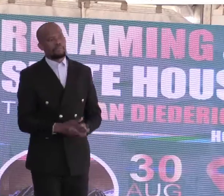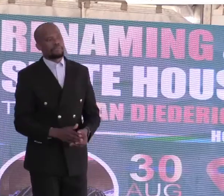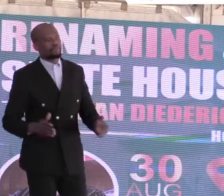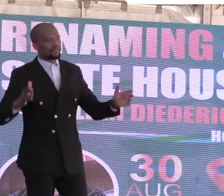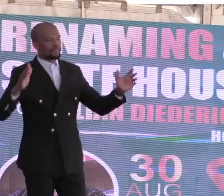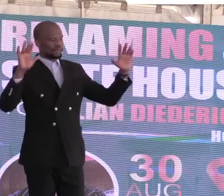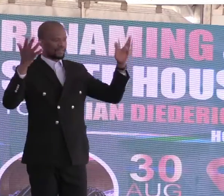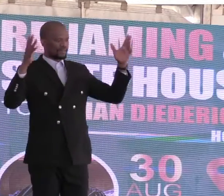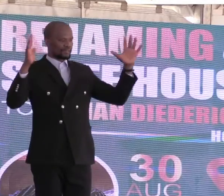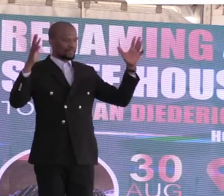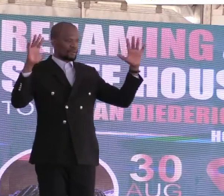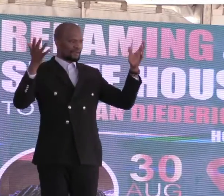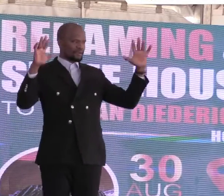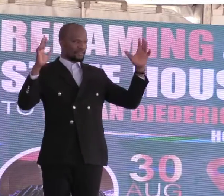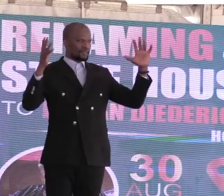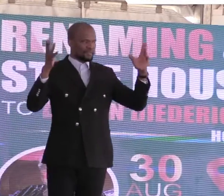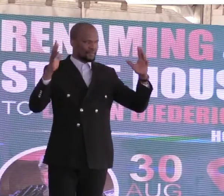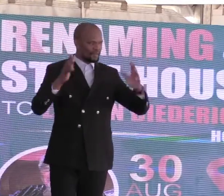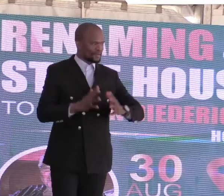your heads together